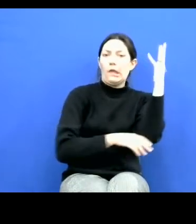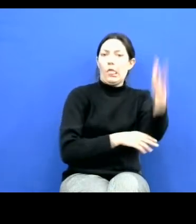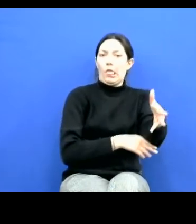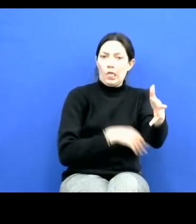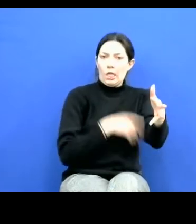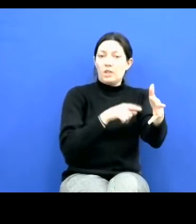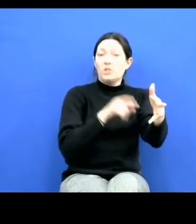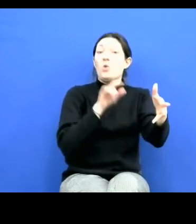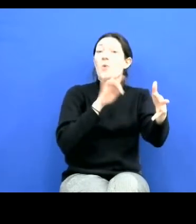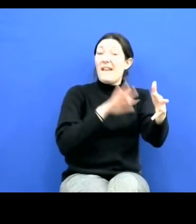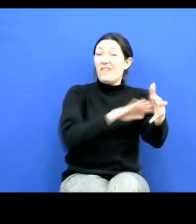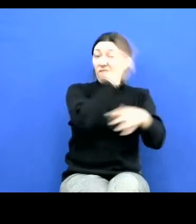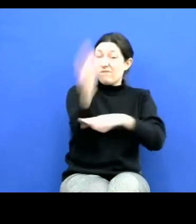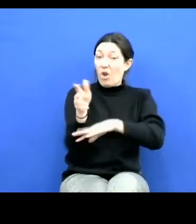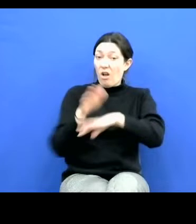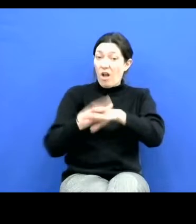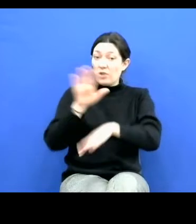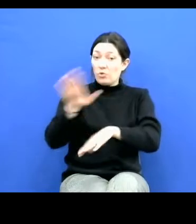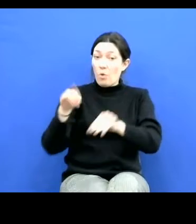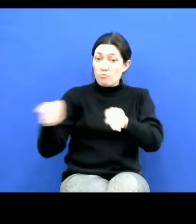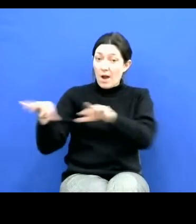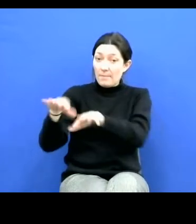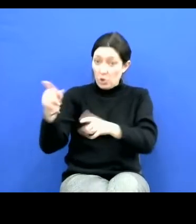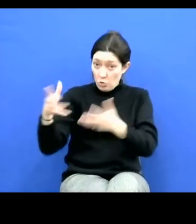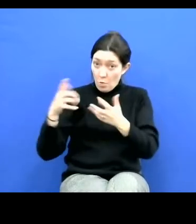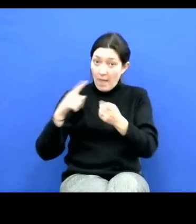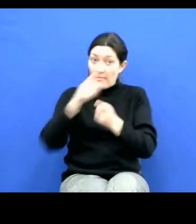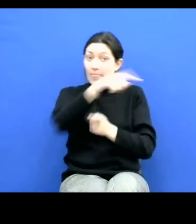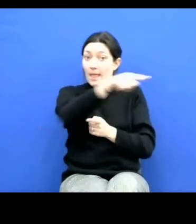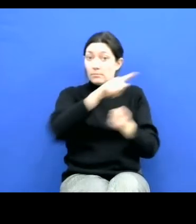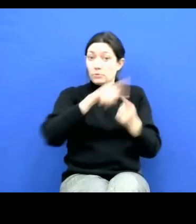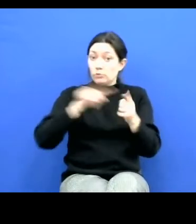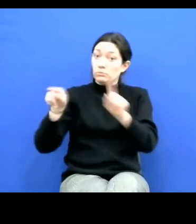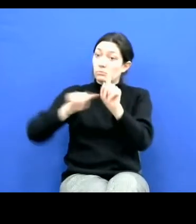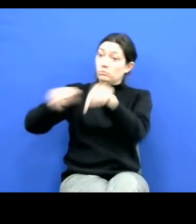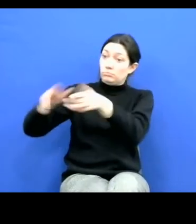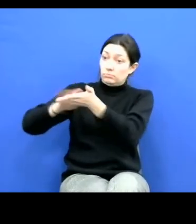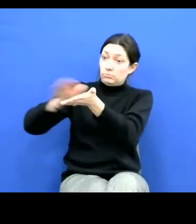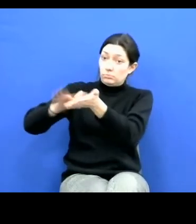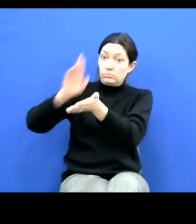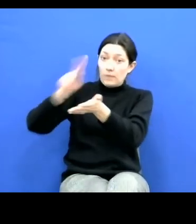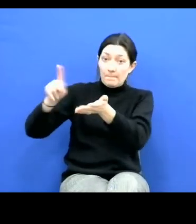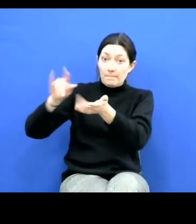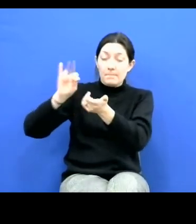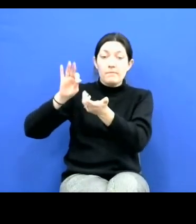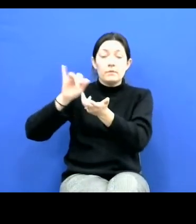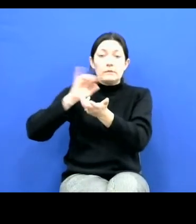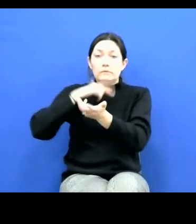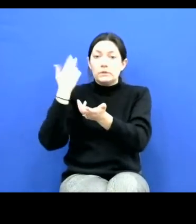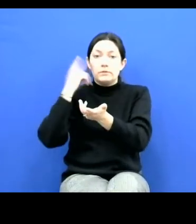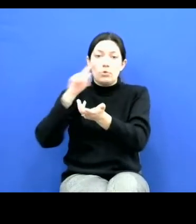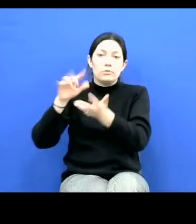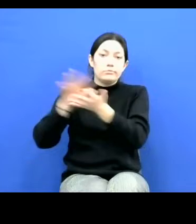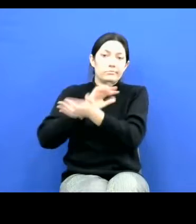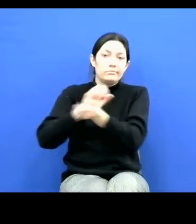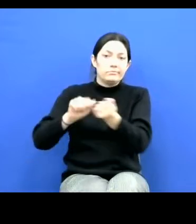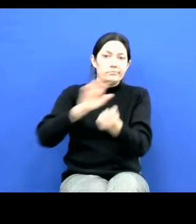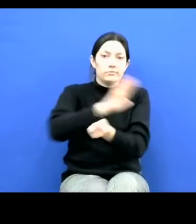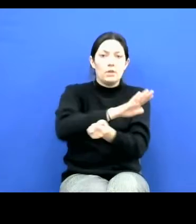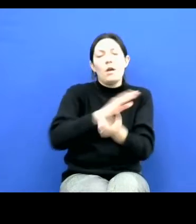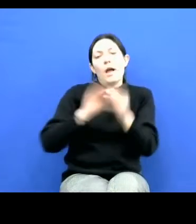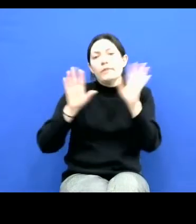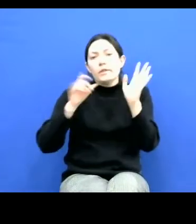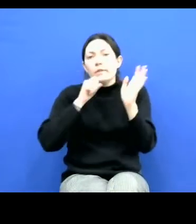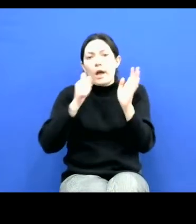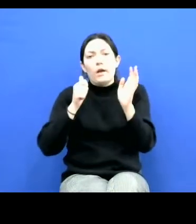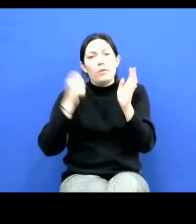If the tree is on your property and you would like them to remove it, if it's at a risk of, now obviously we're not talking about ones that